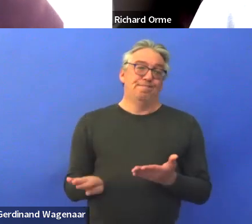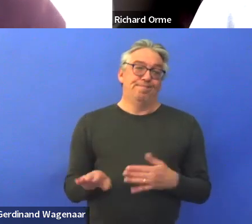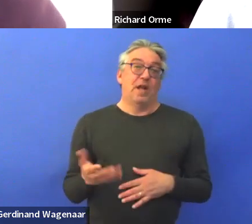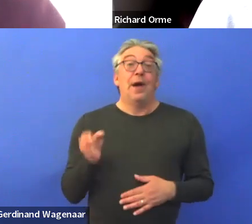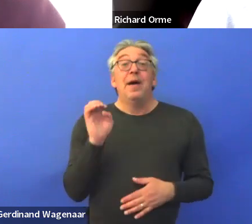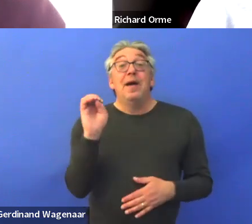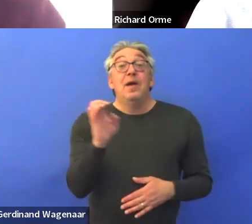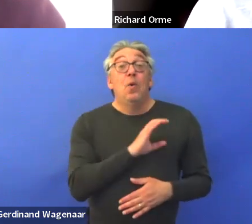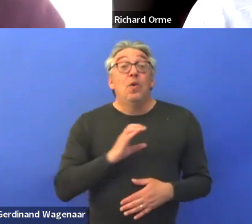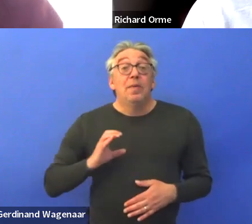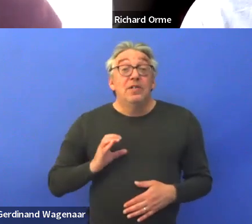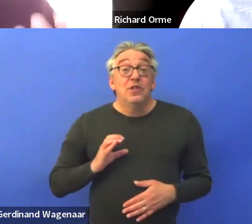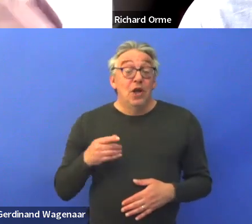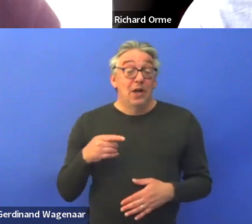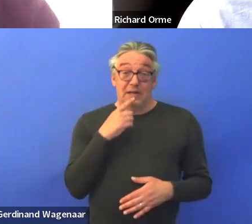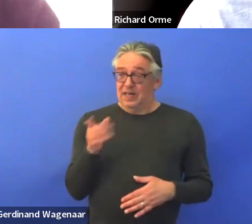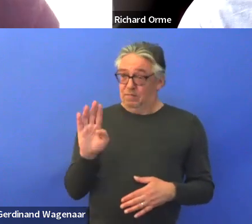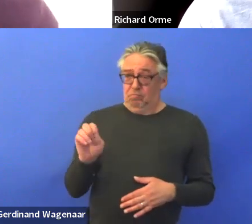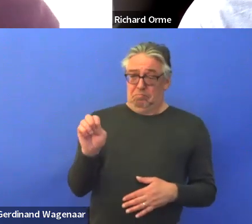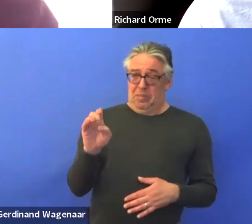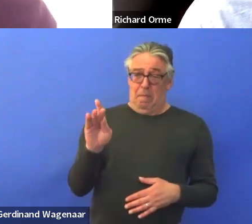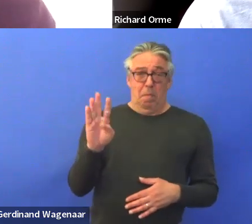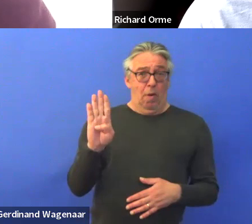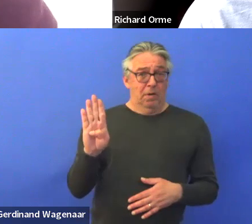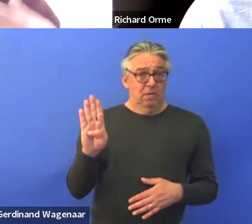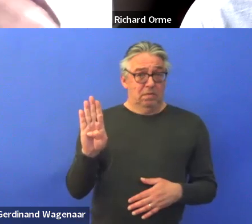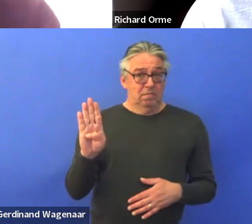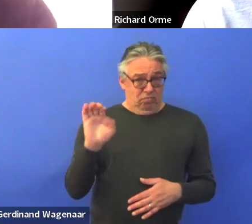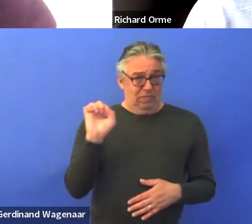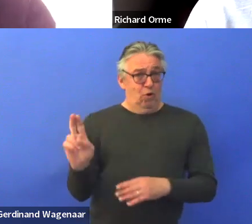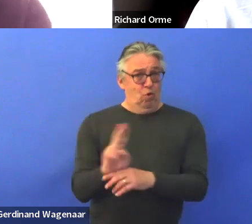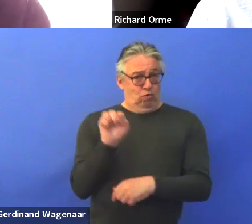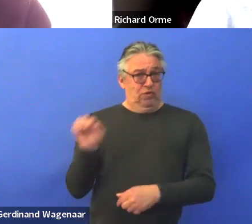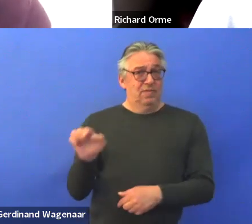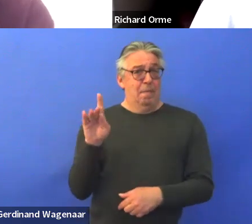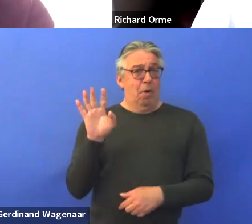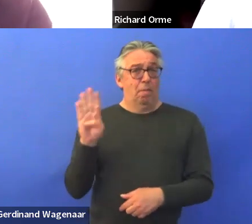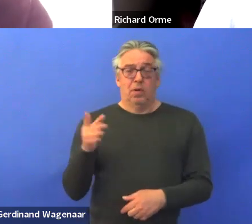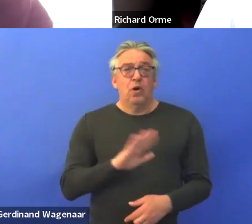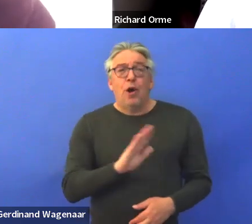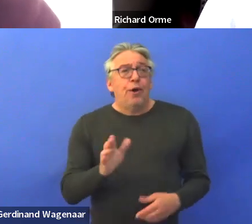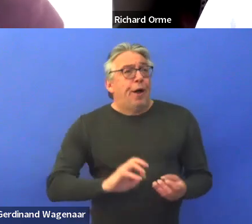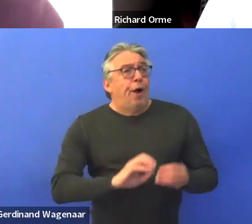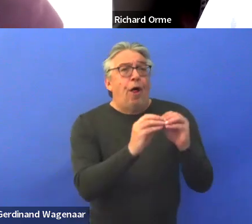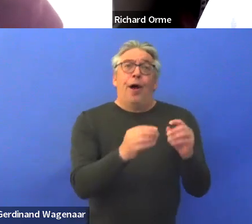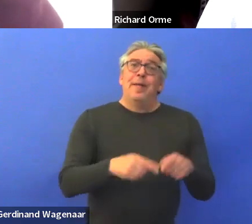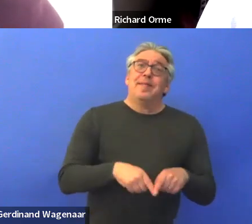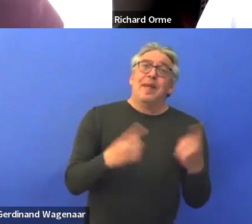EPUB can be used instead of replicating and repeating